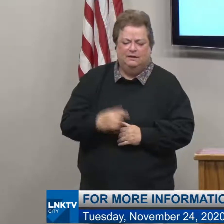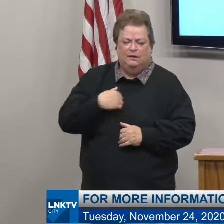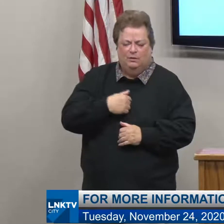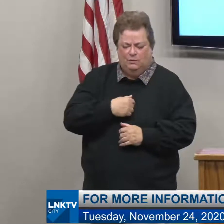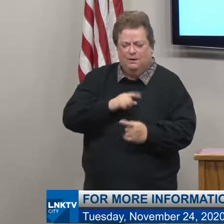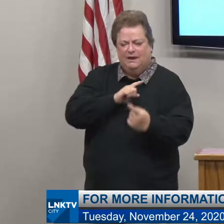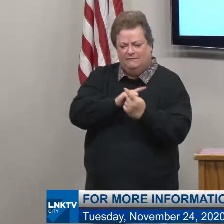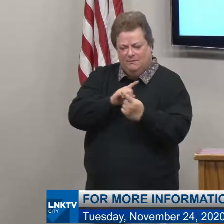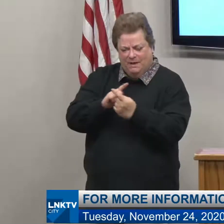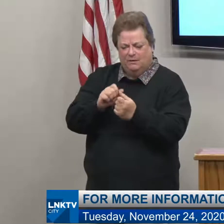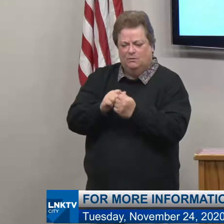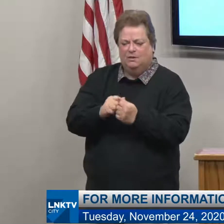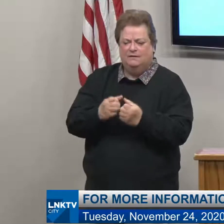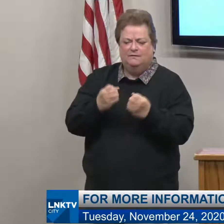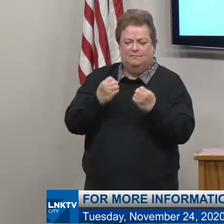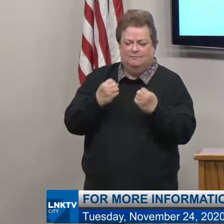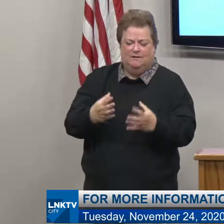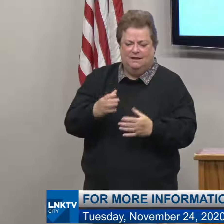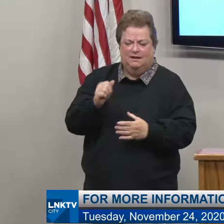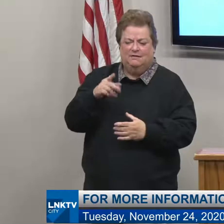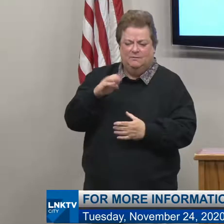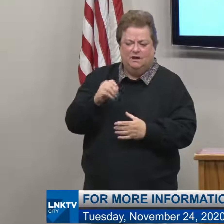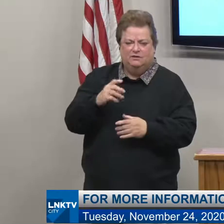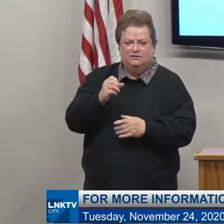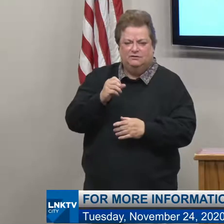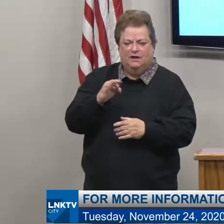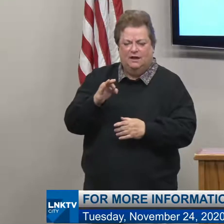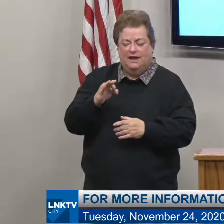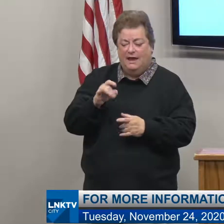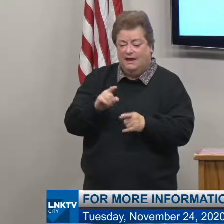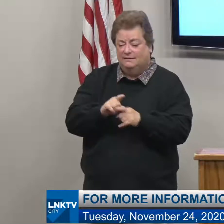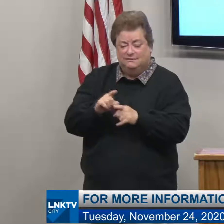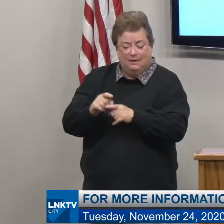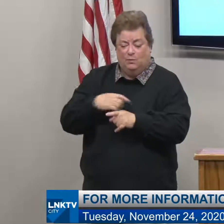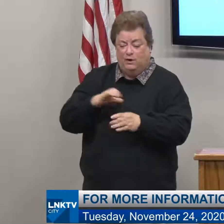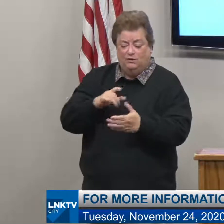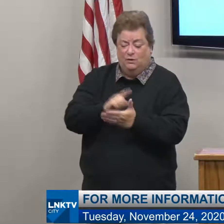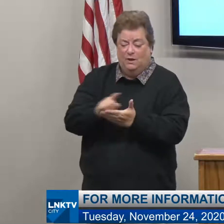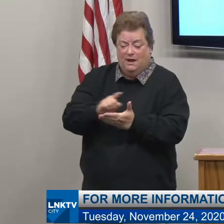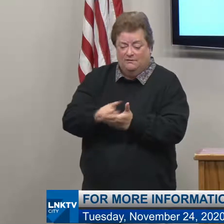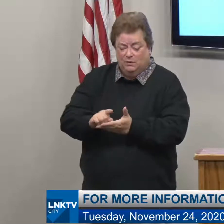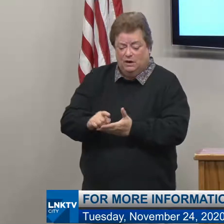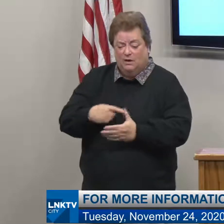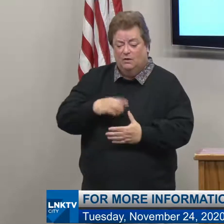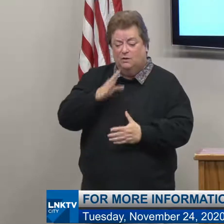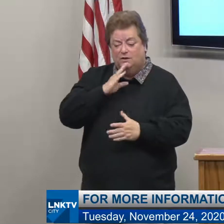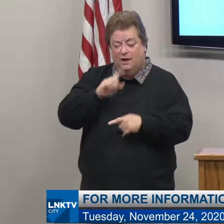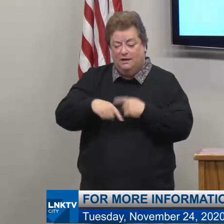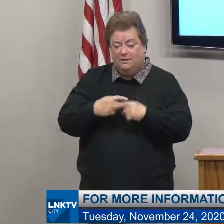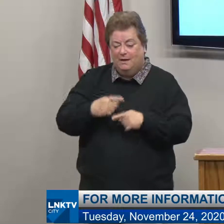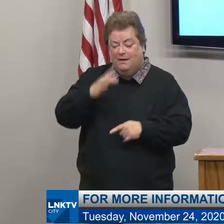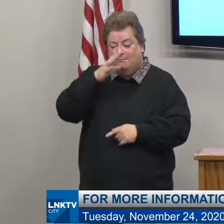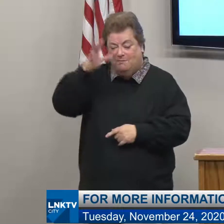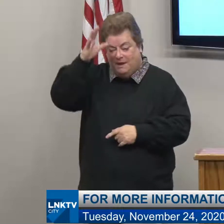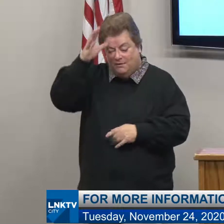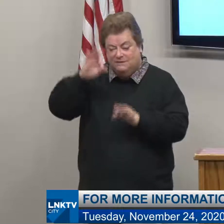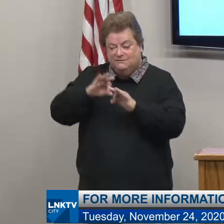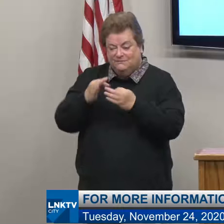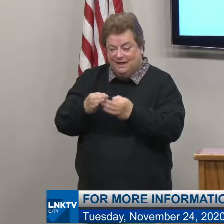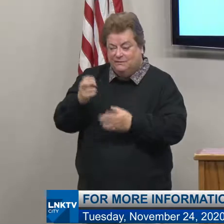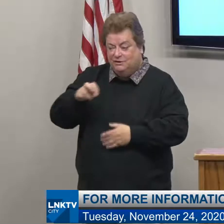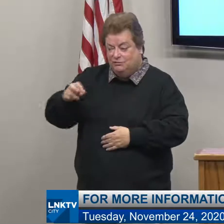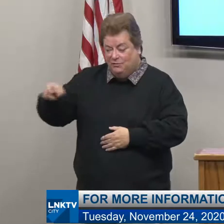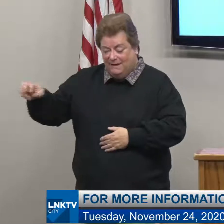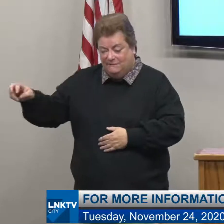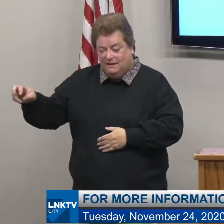the administrators last Friday, as we do weekly, and talked about parents traveling and what we could